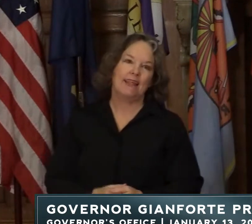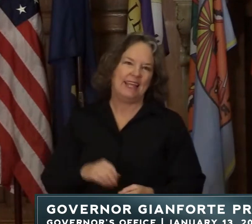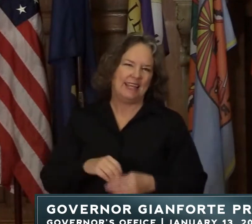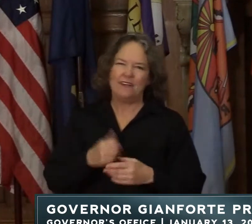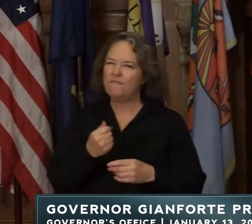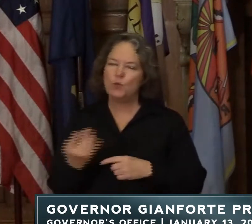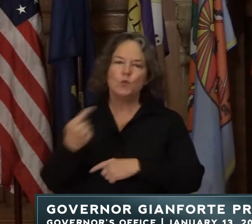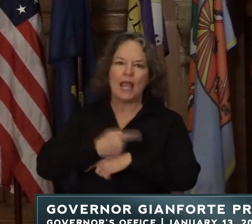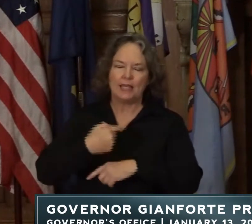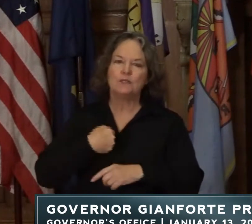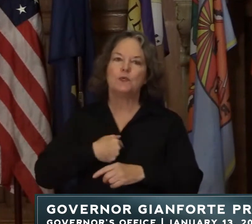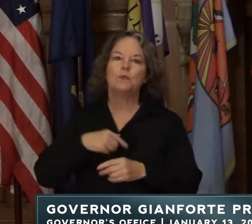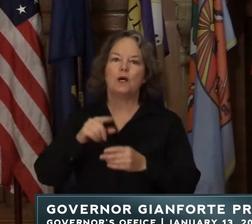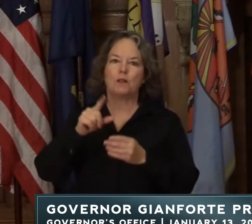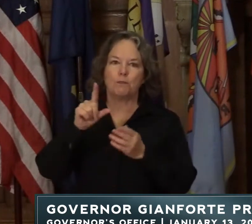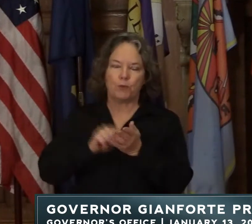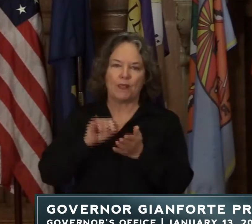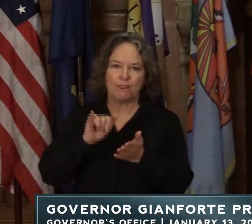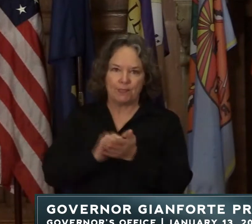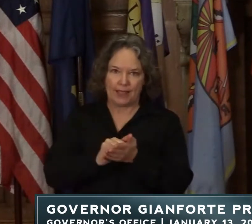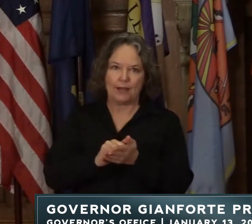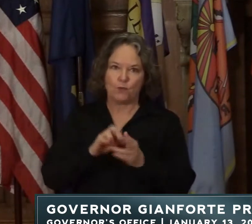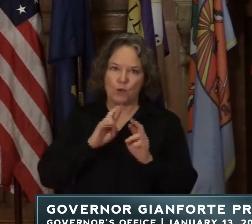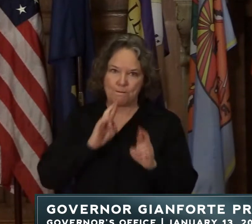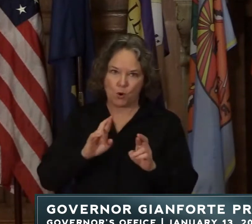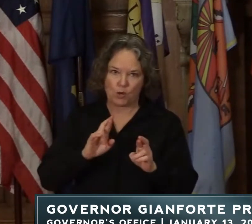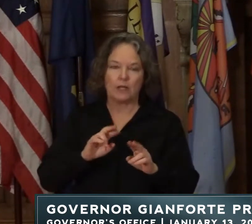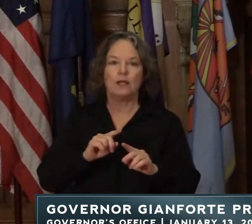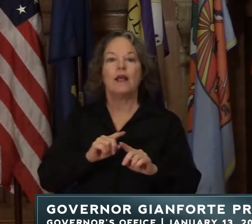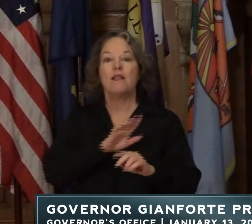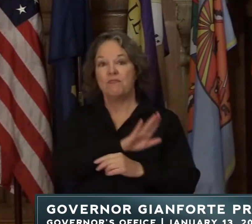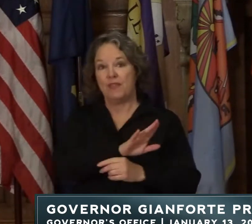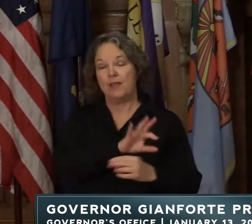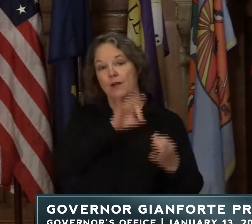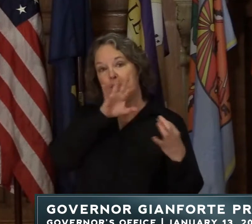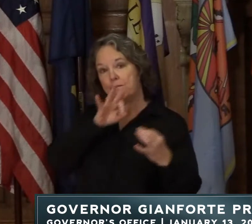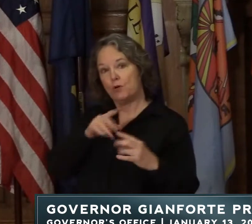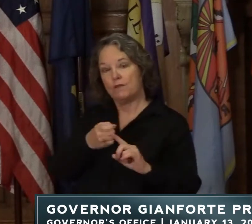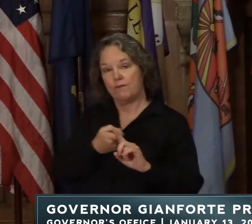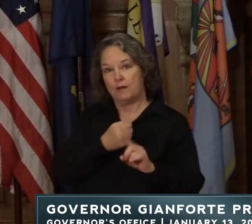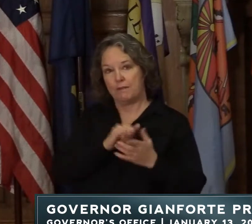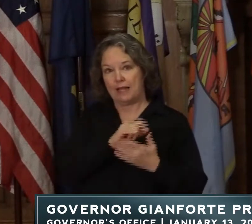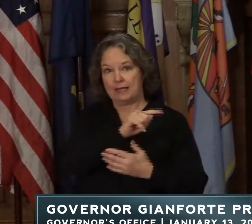be issuing the report from the COVID task force, but their input is reflected here.